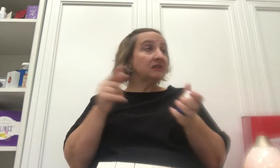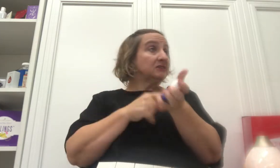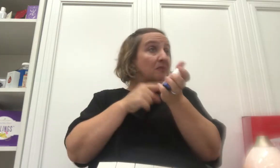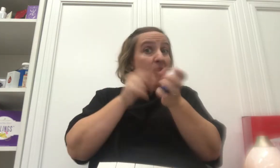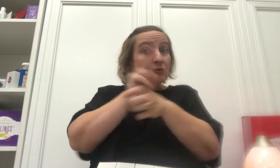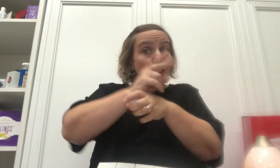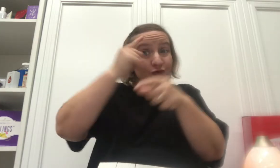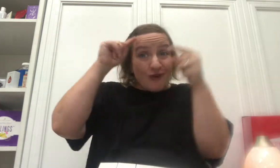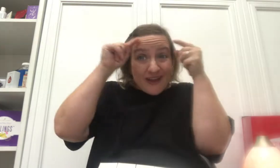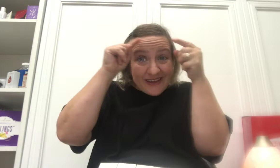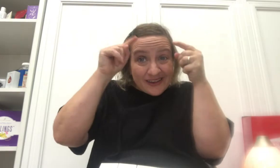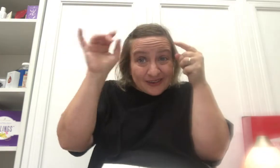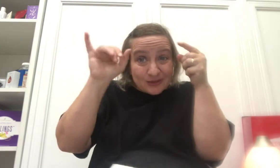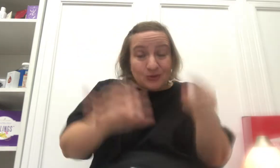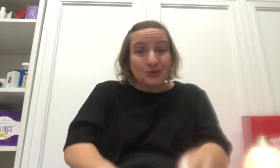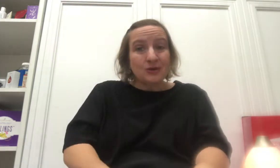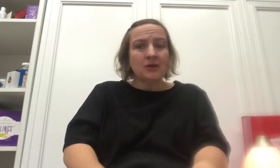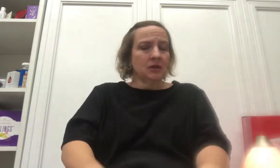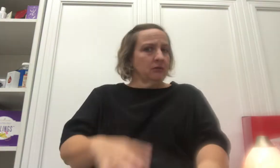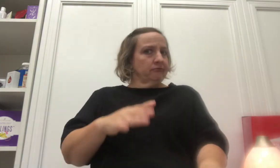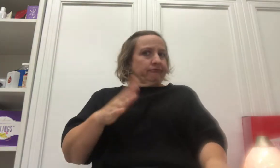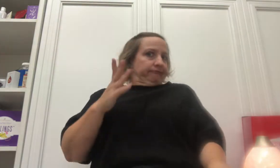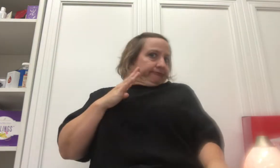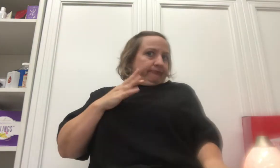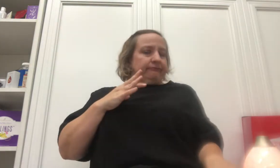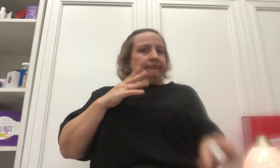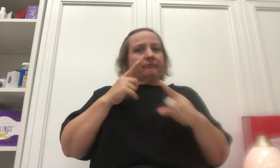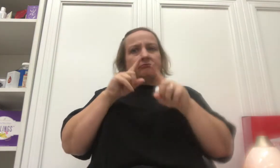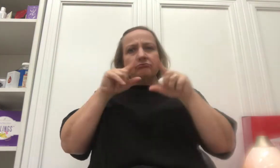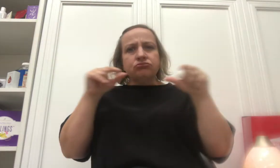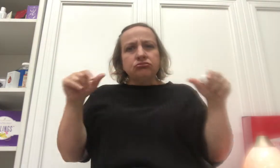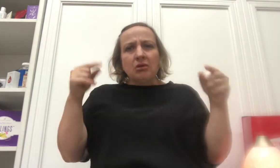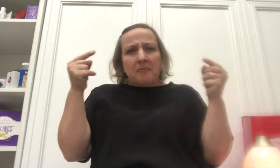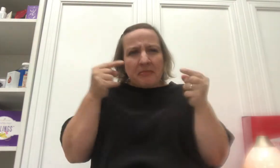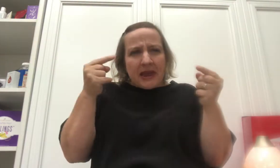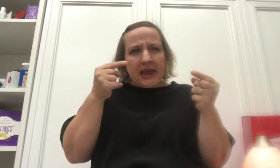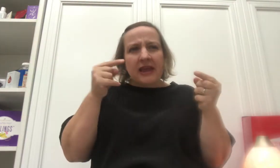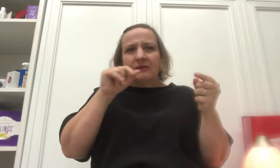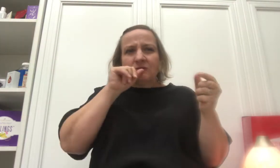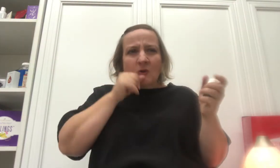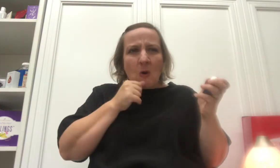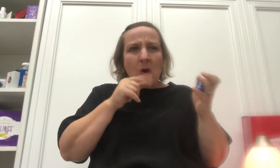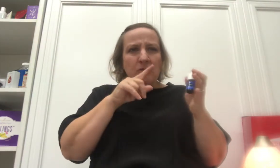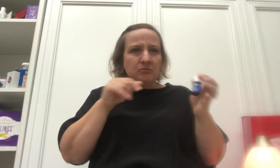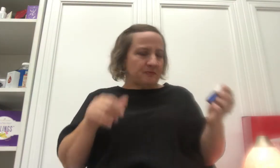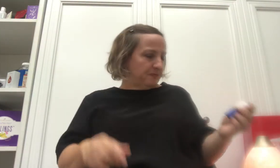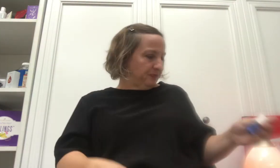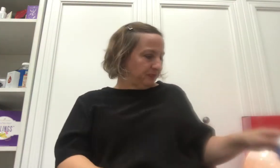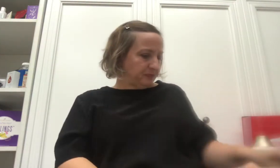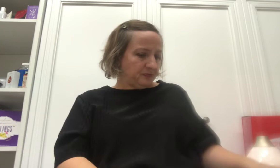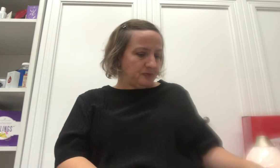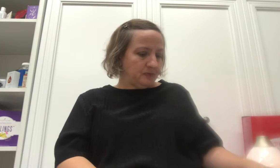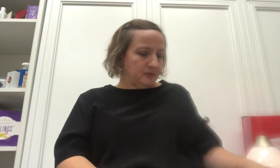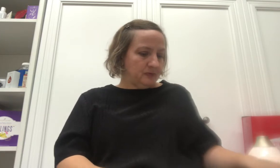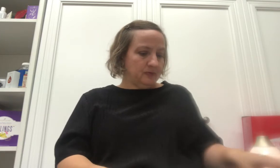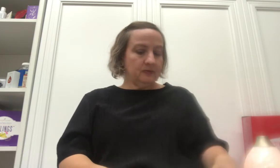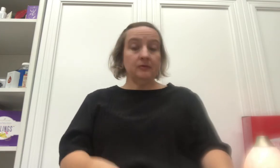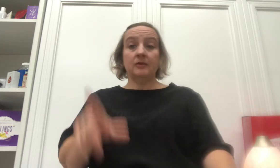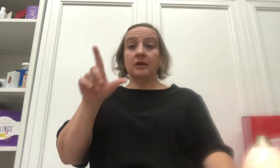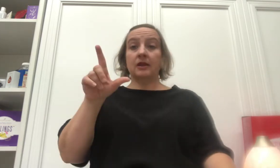So Panaway is awesome. I've also used it for headaches, just like Peppermint. All kind of